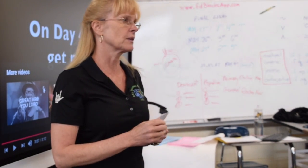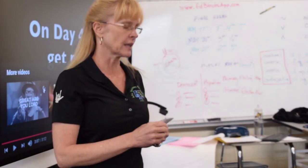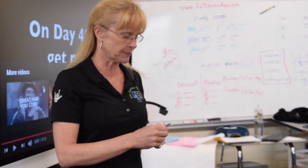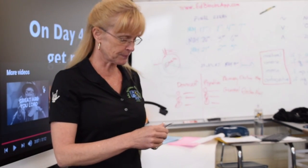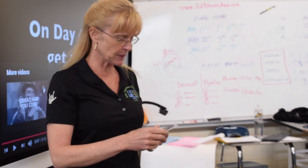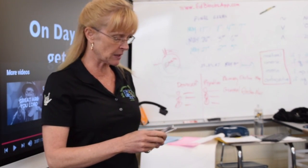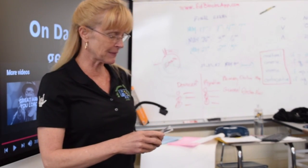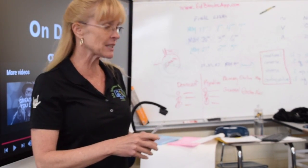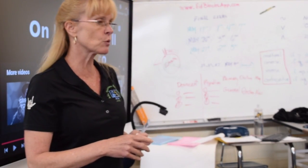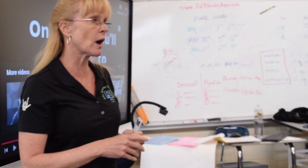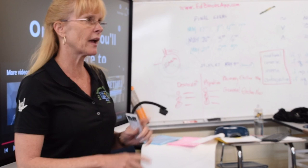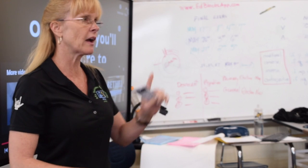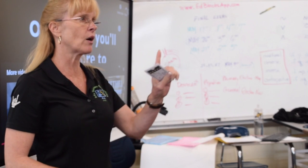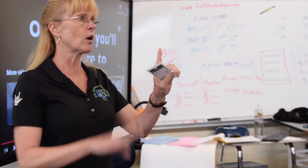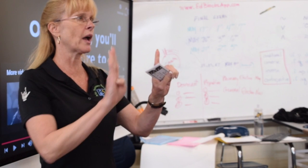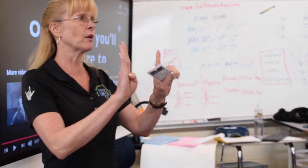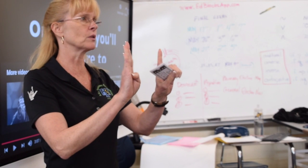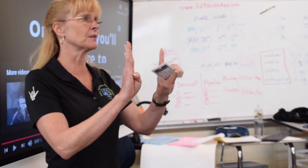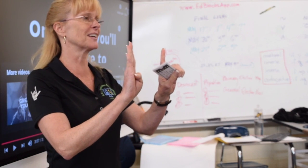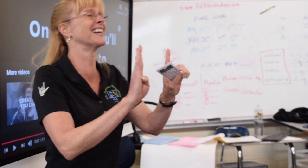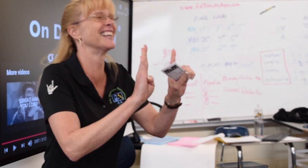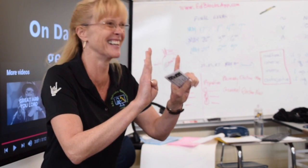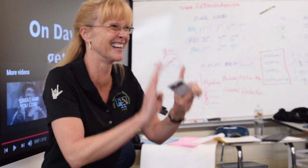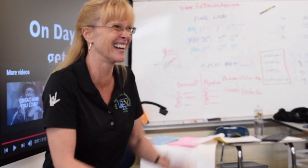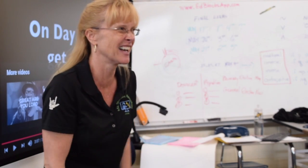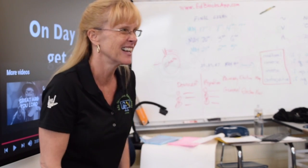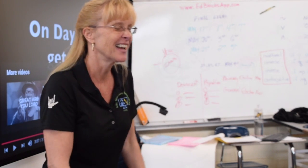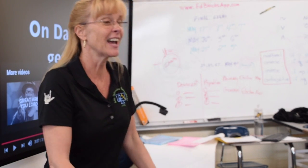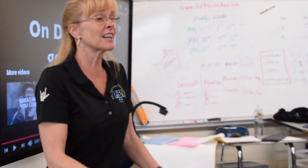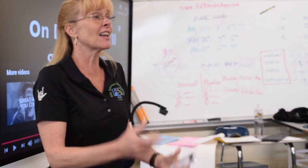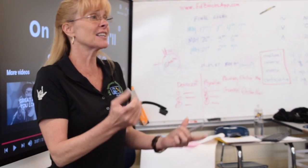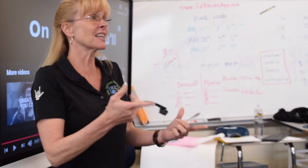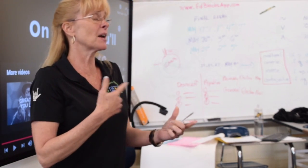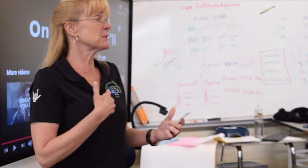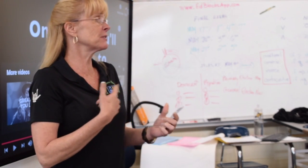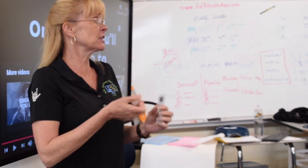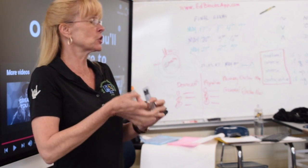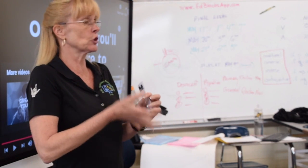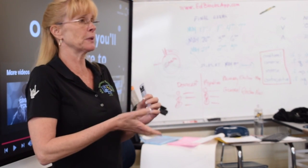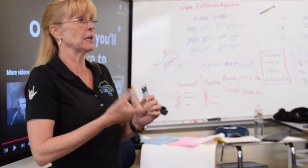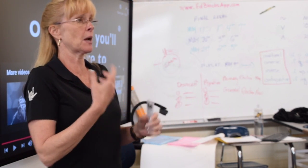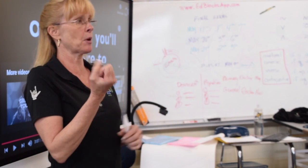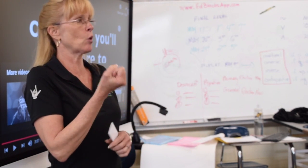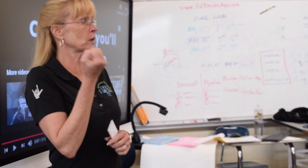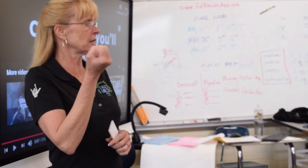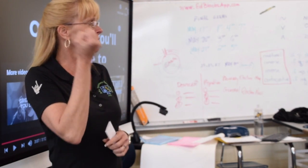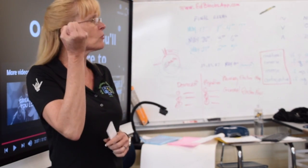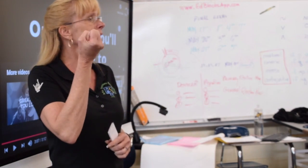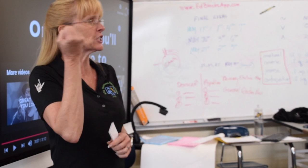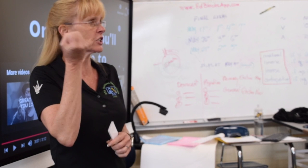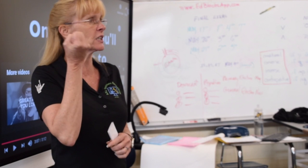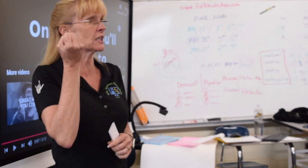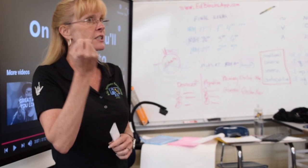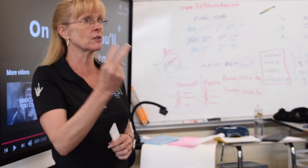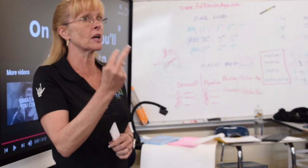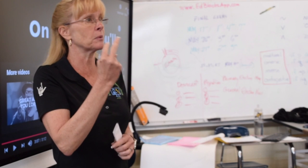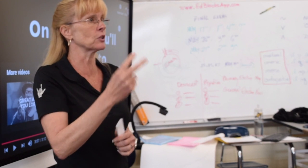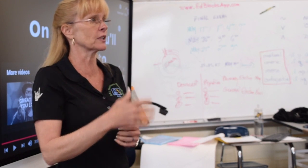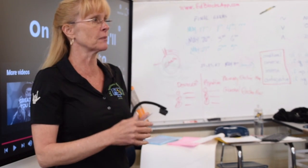Okay, that's why I hold it. And a lot of times, even interpreting, I'm holding information until they're able to look at me